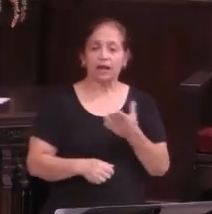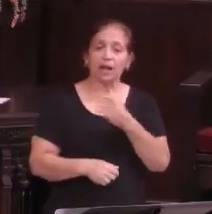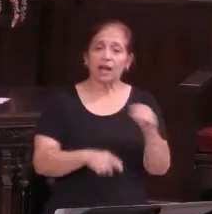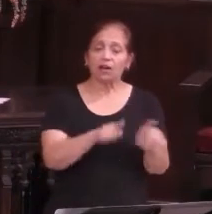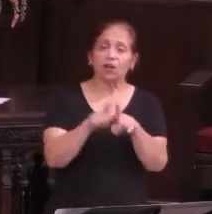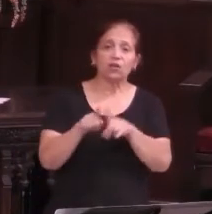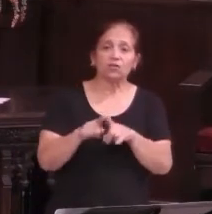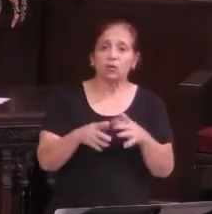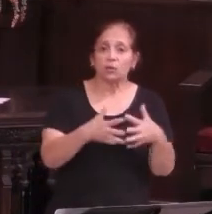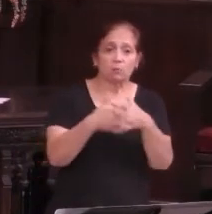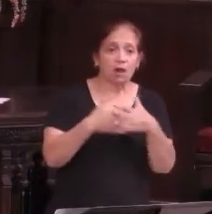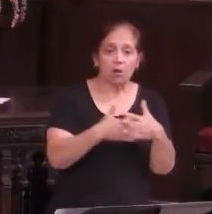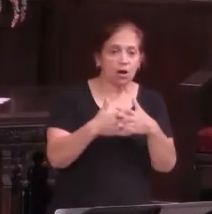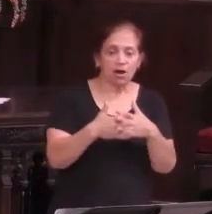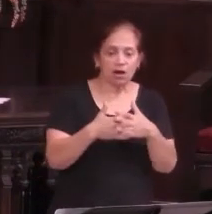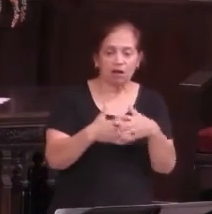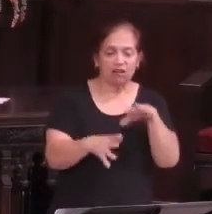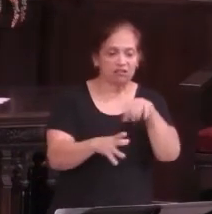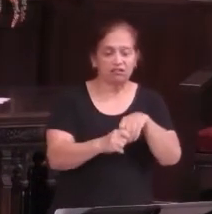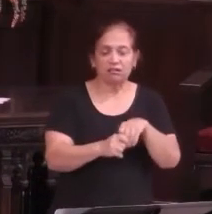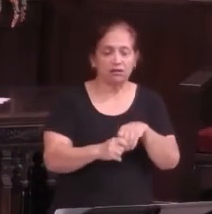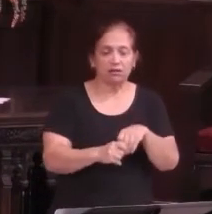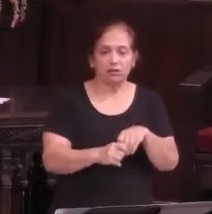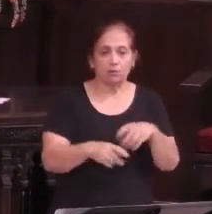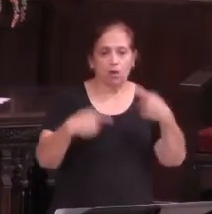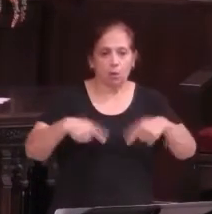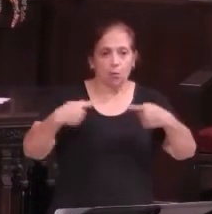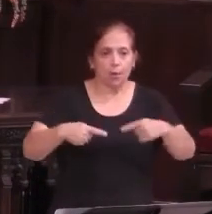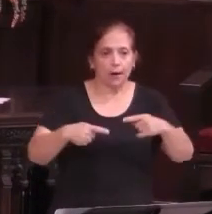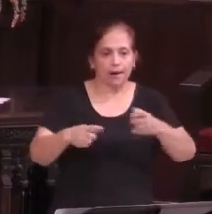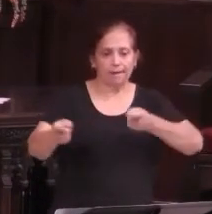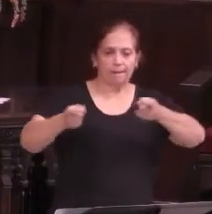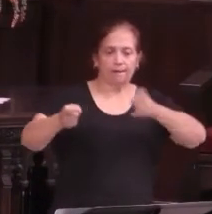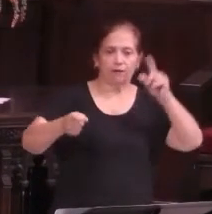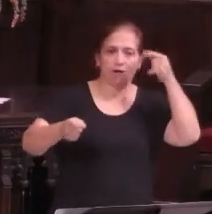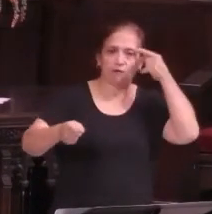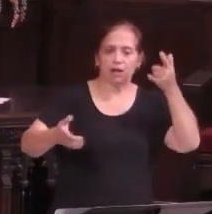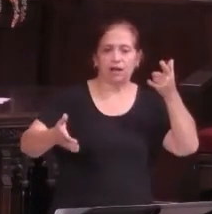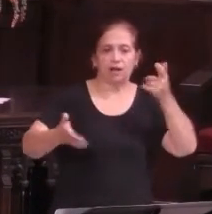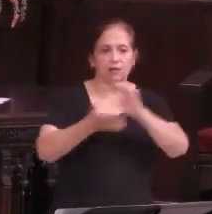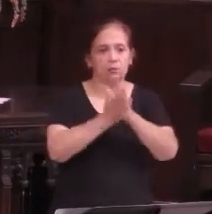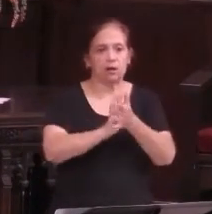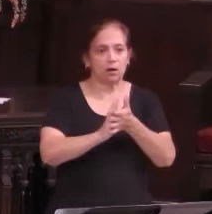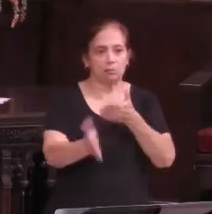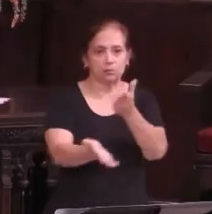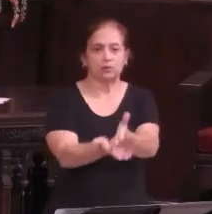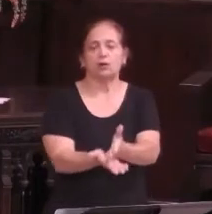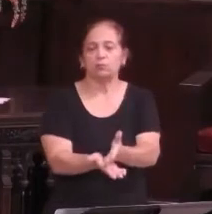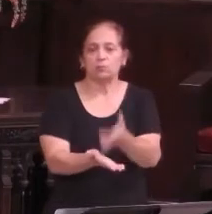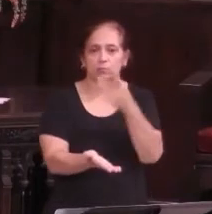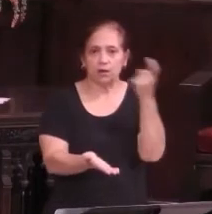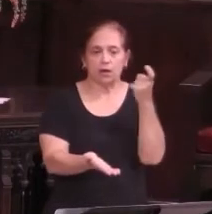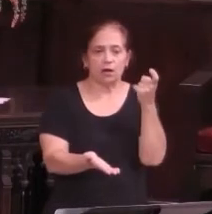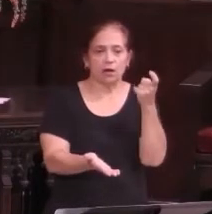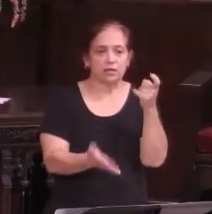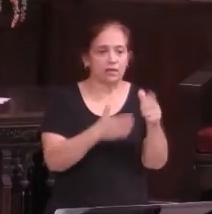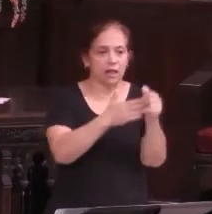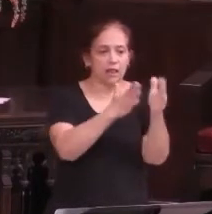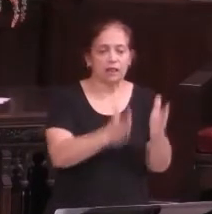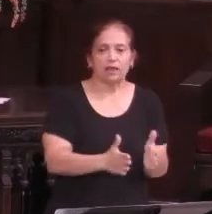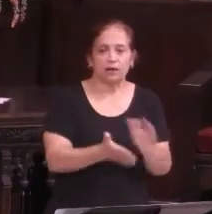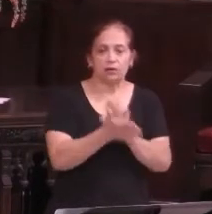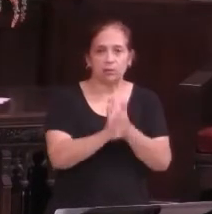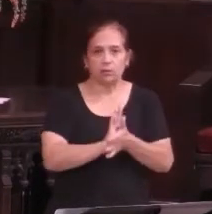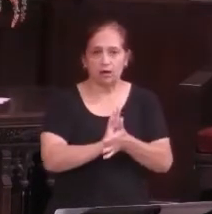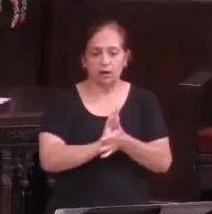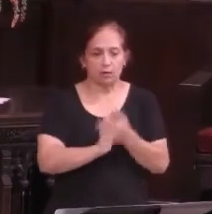is mired in quarreling these days. Governing has all but come to a halt because leaders have